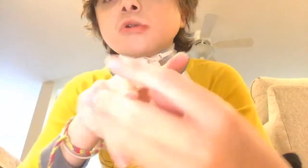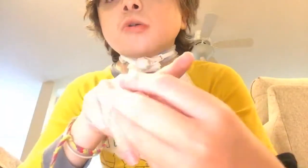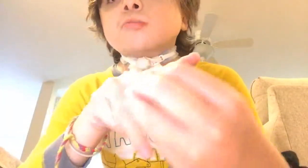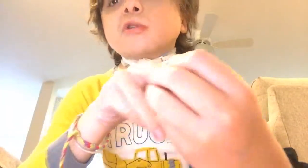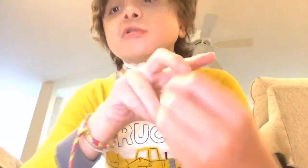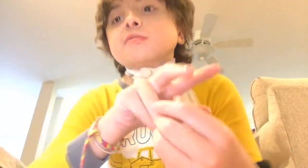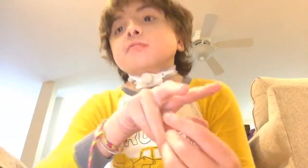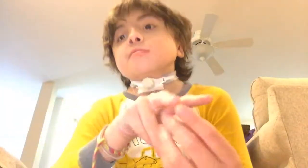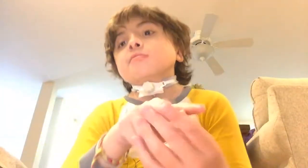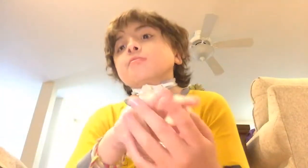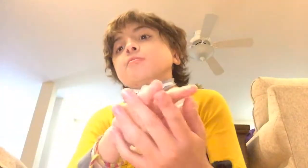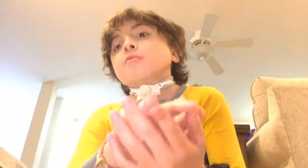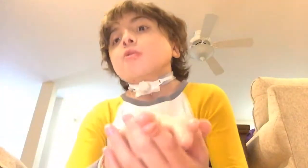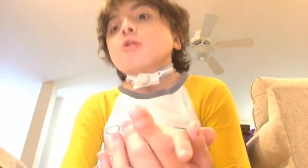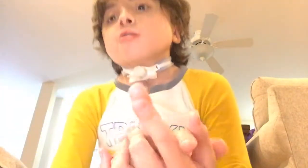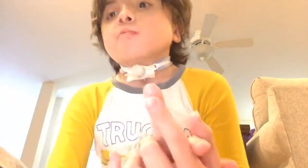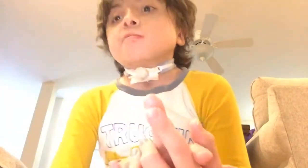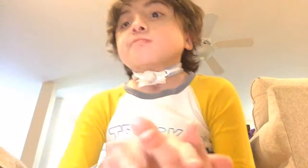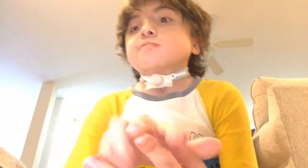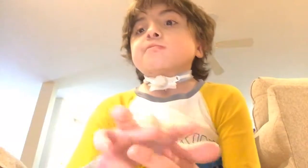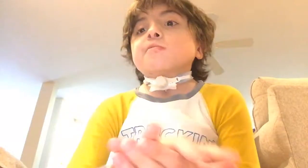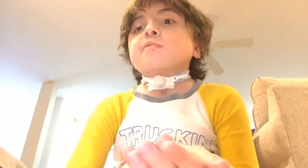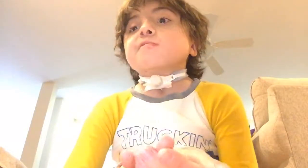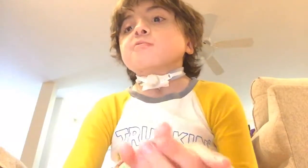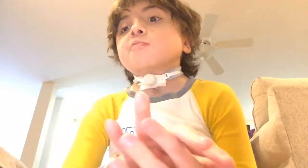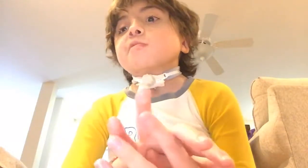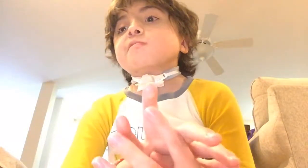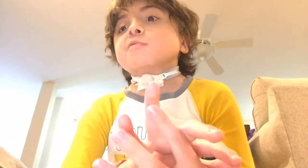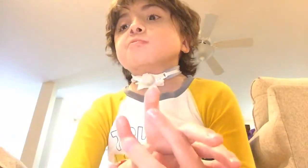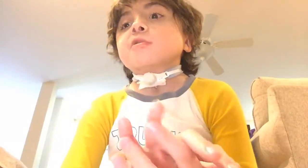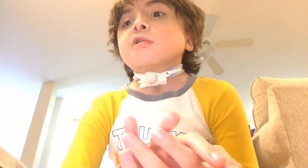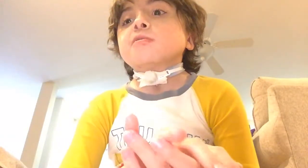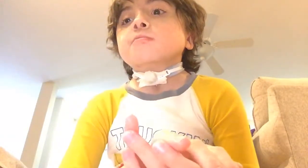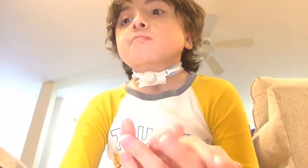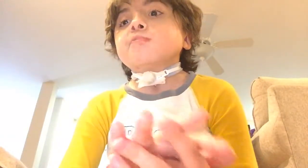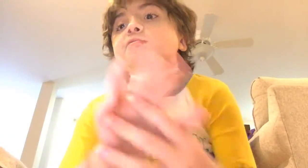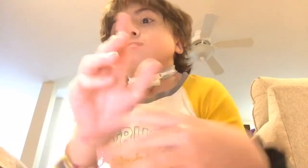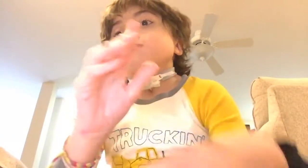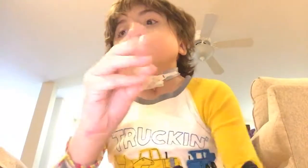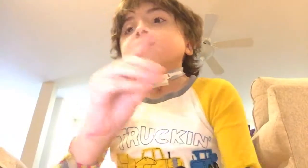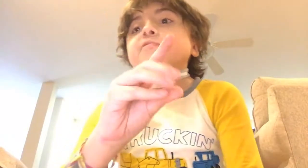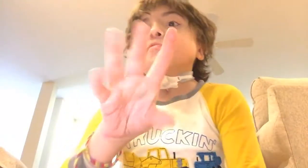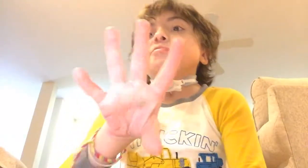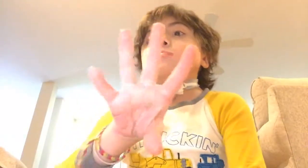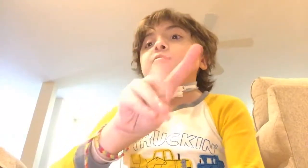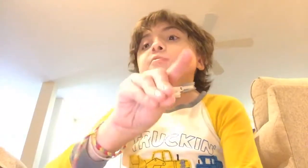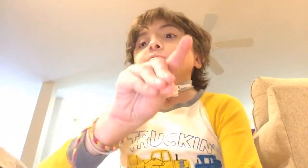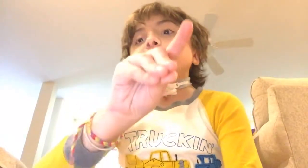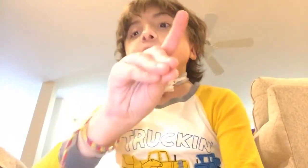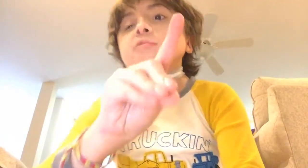you know what, the middle finger will be bigger and pink, pink, and your on your thumb,